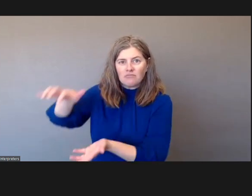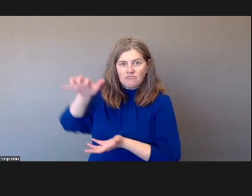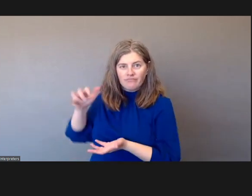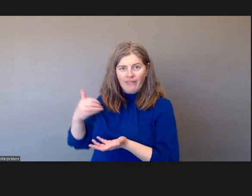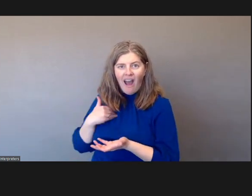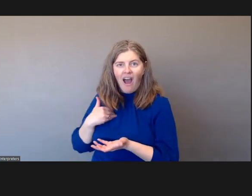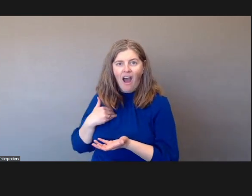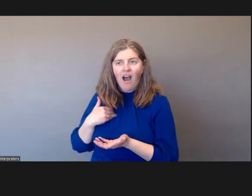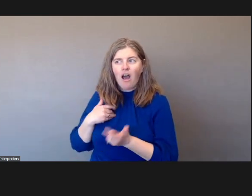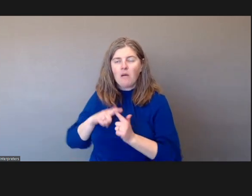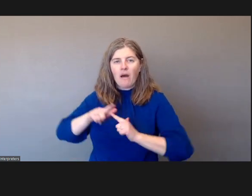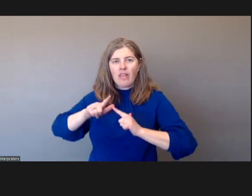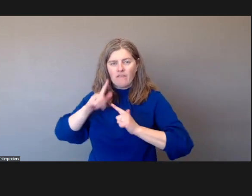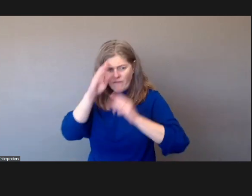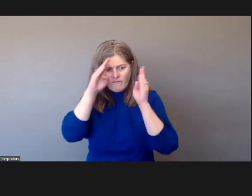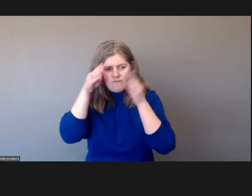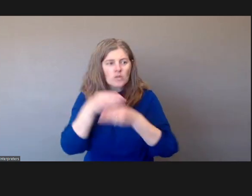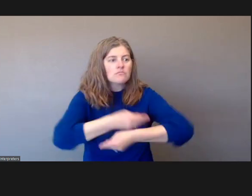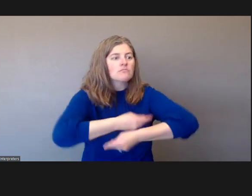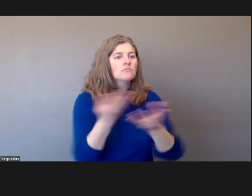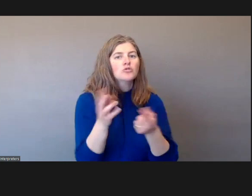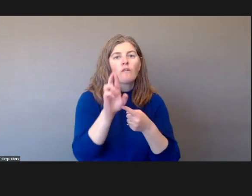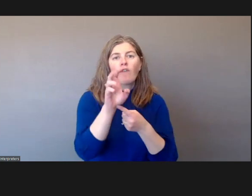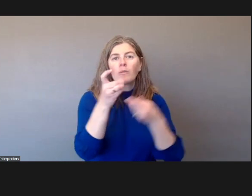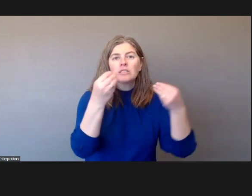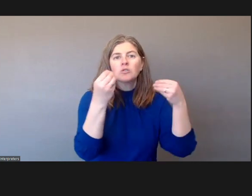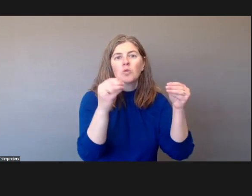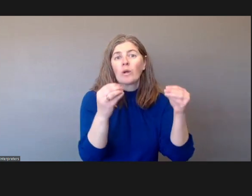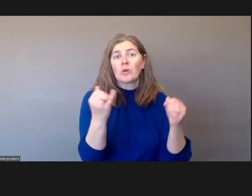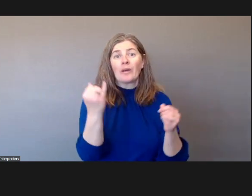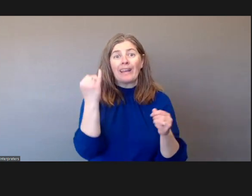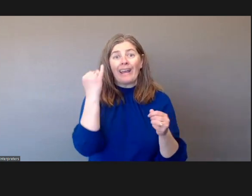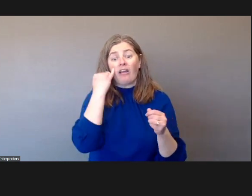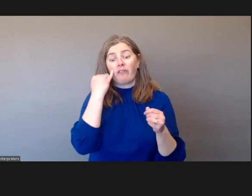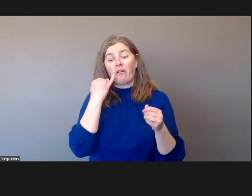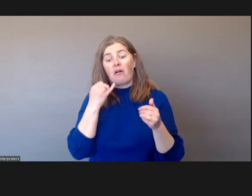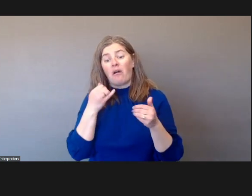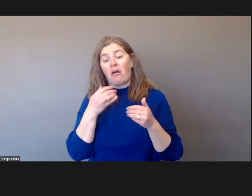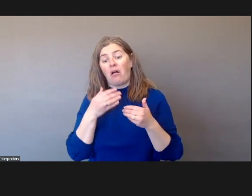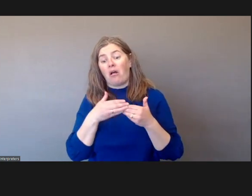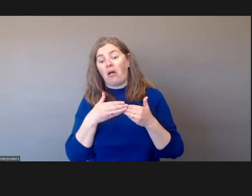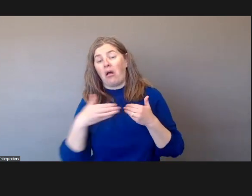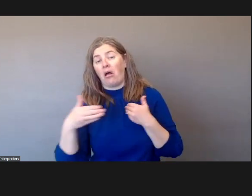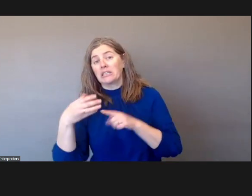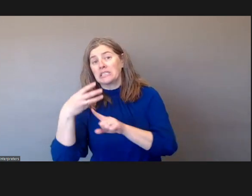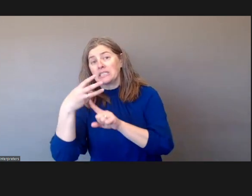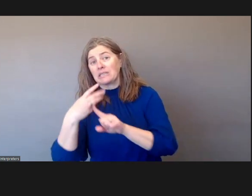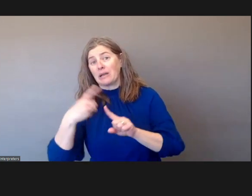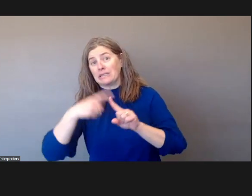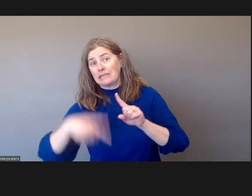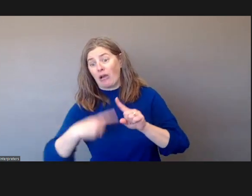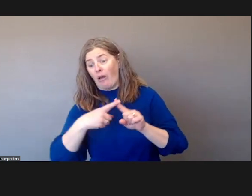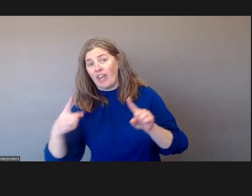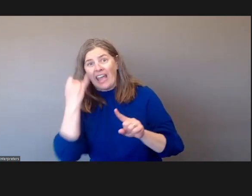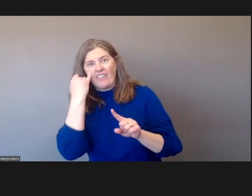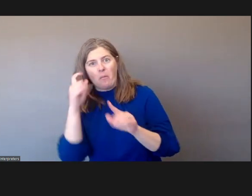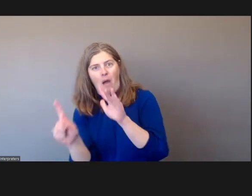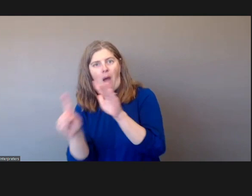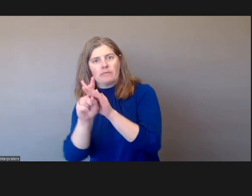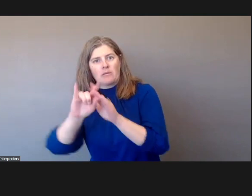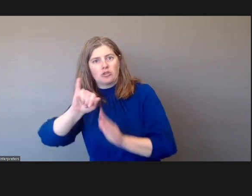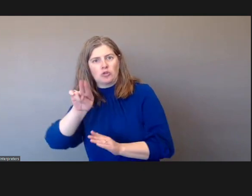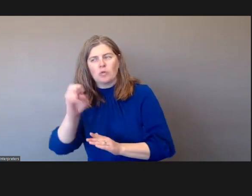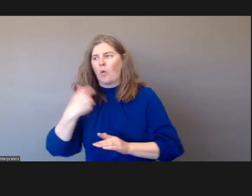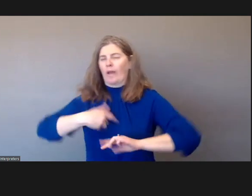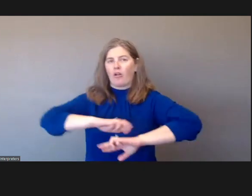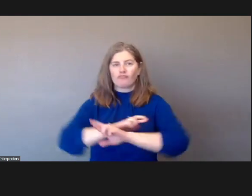on getting those to pharmacies. So if we do have on that 6-month cycle, another variant in June, we're ready for it.